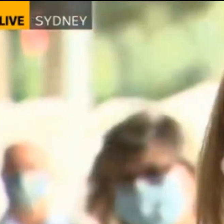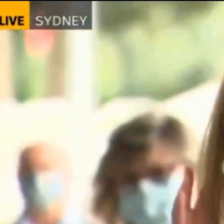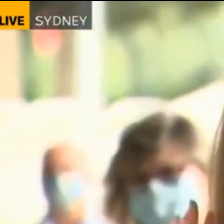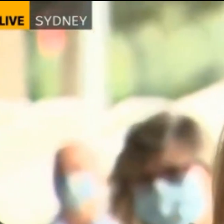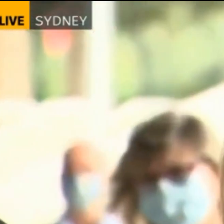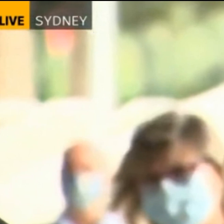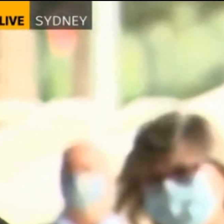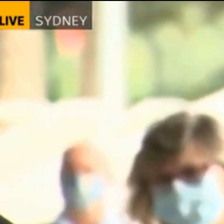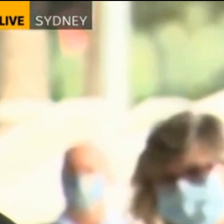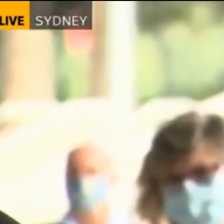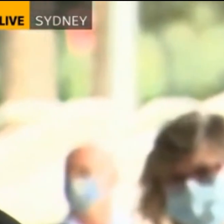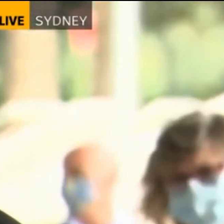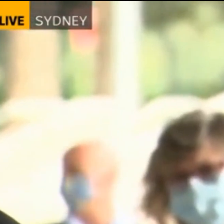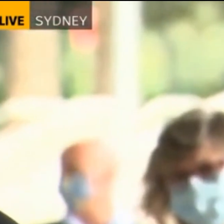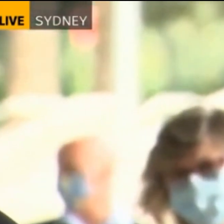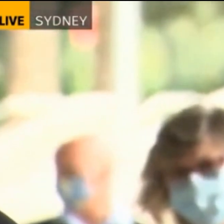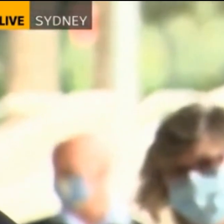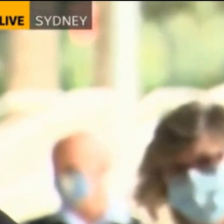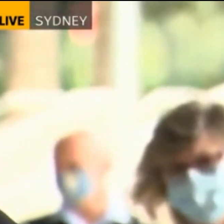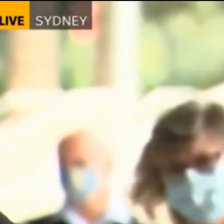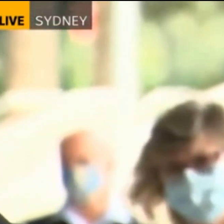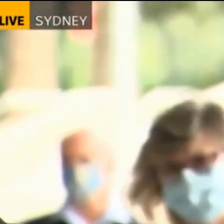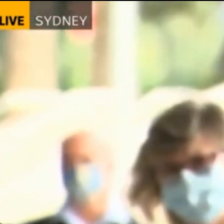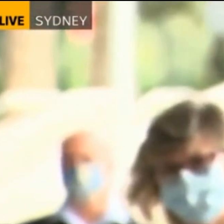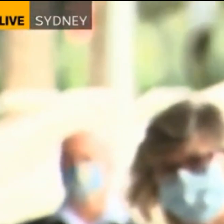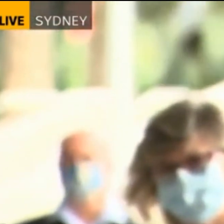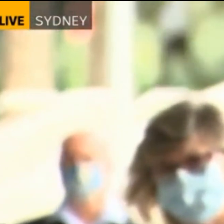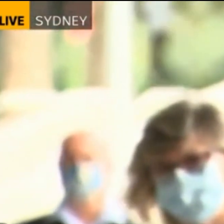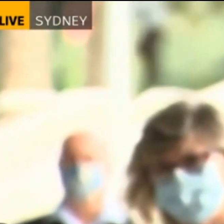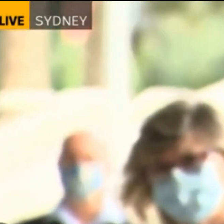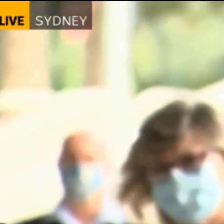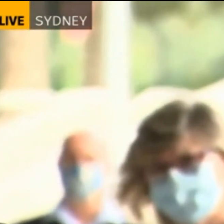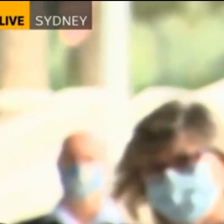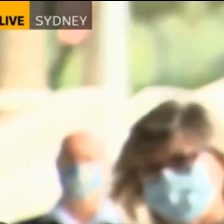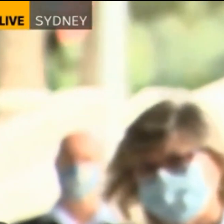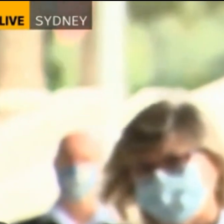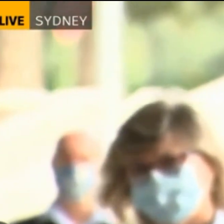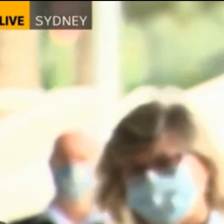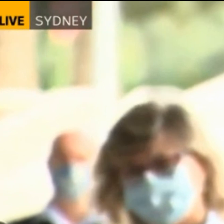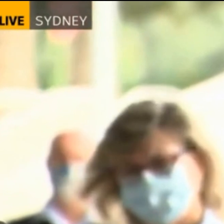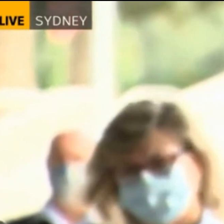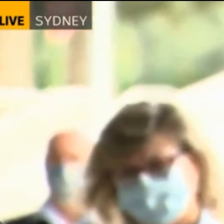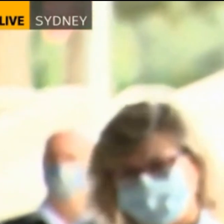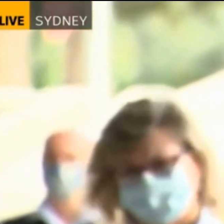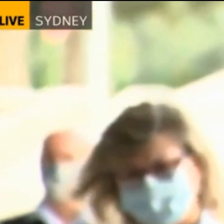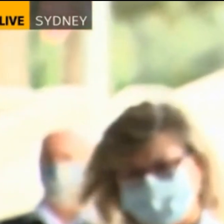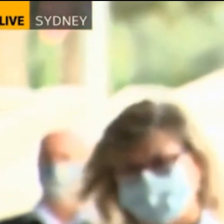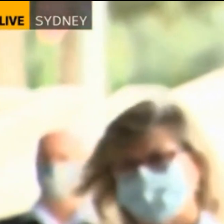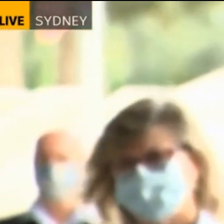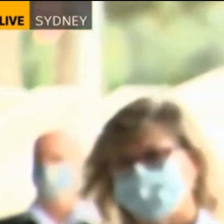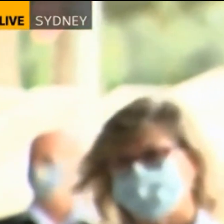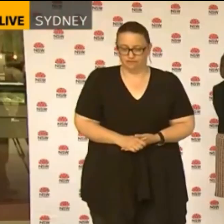the officers that were assaulted when they were trying to enforce the mask? What did you think of